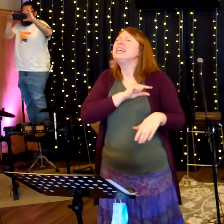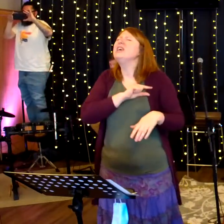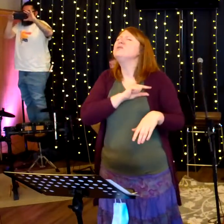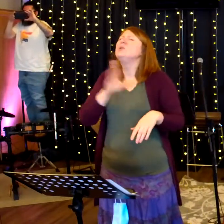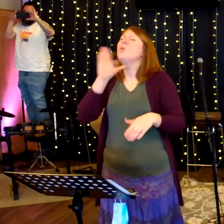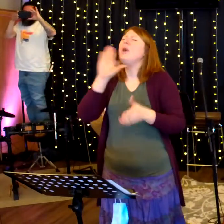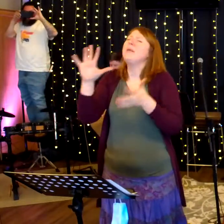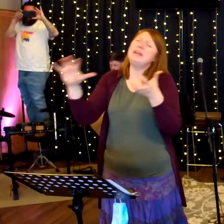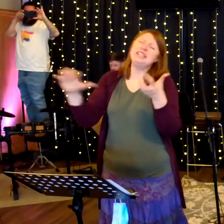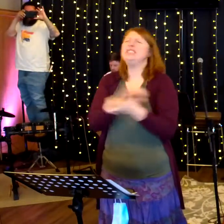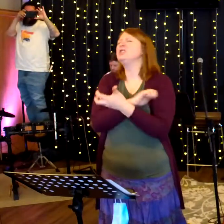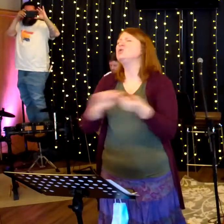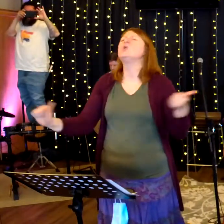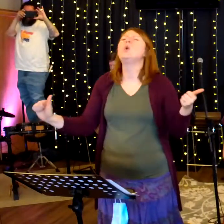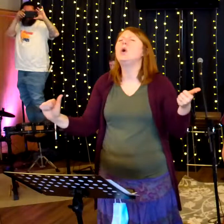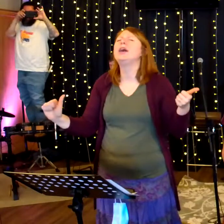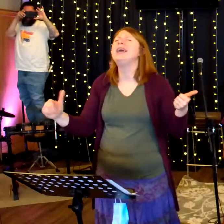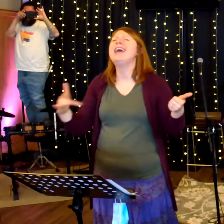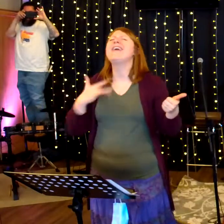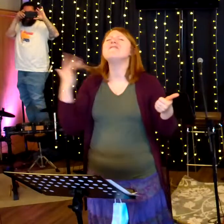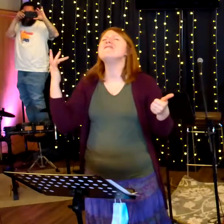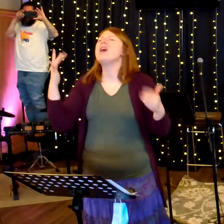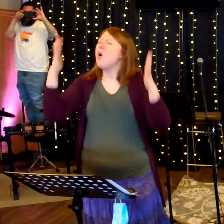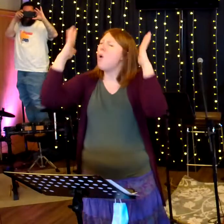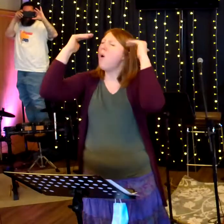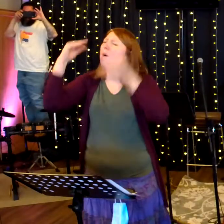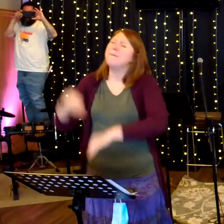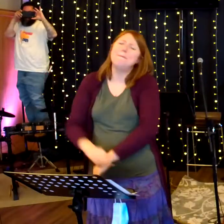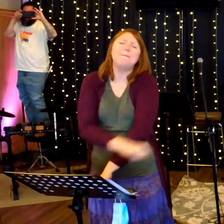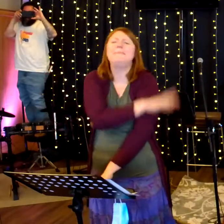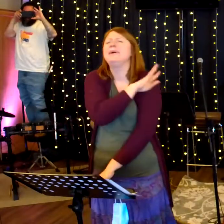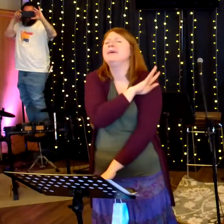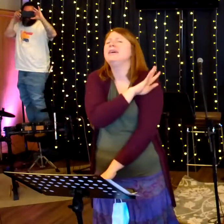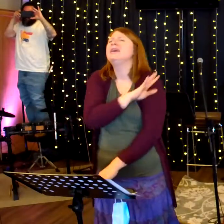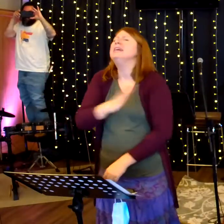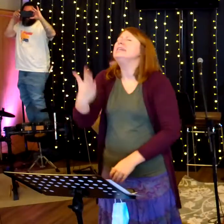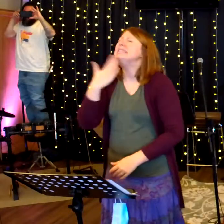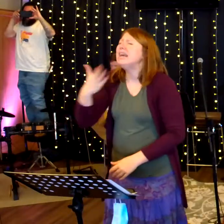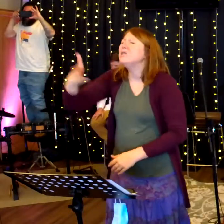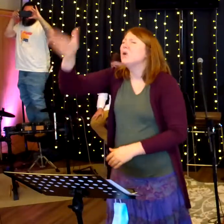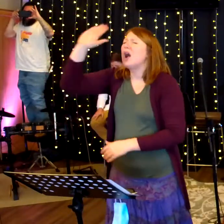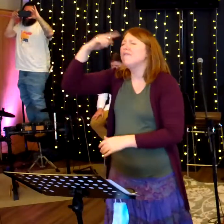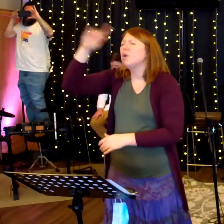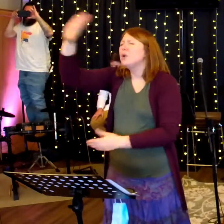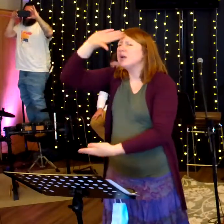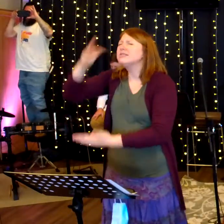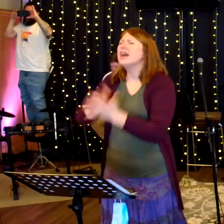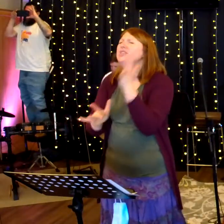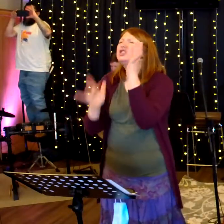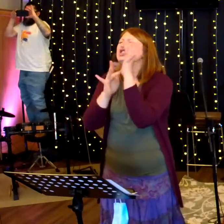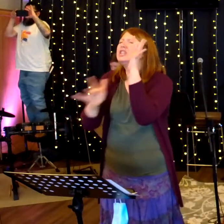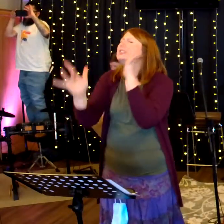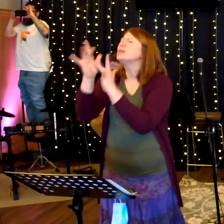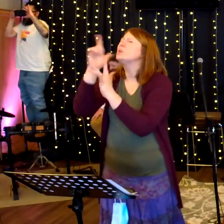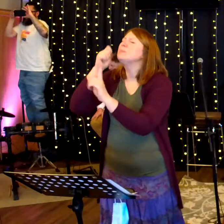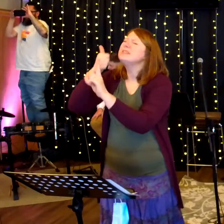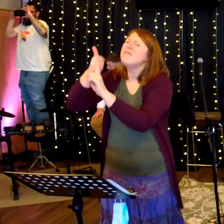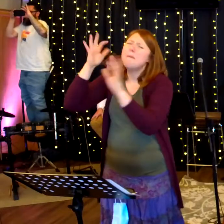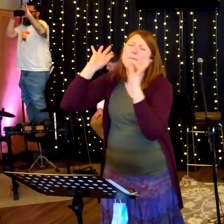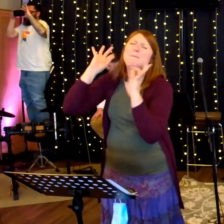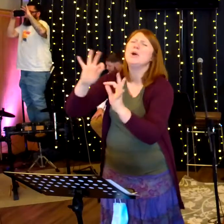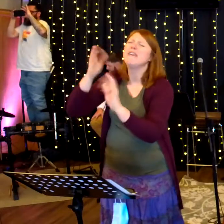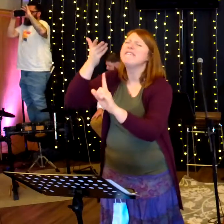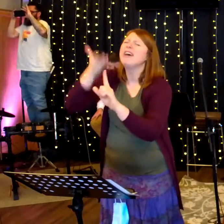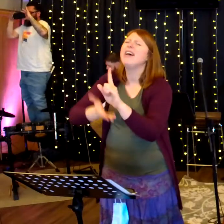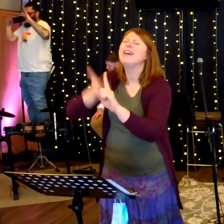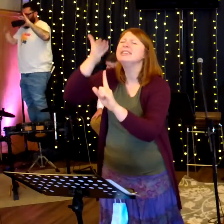And God, we thank you that Jesus, the Son, your Son, who is perfect in every way, he never sinned. And that's why he was